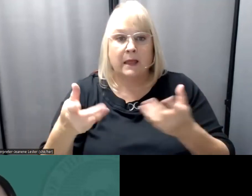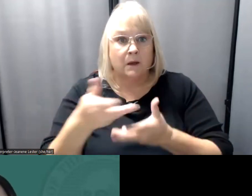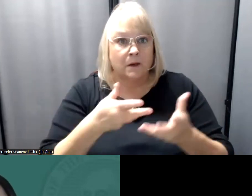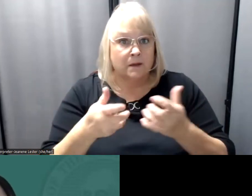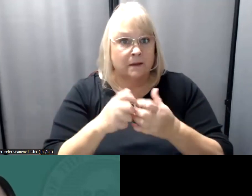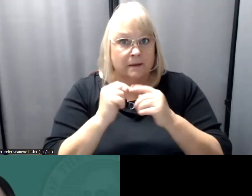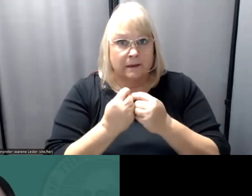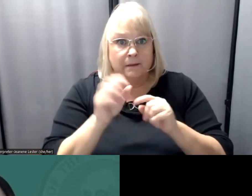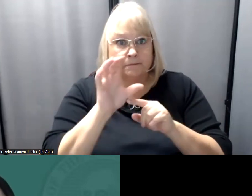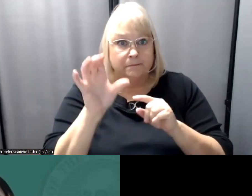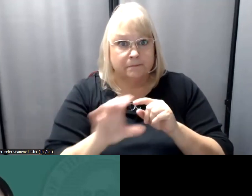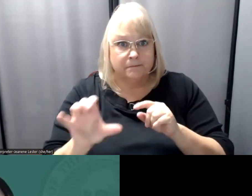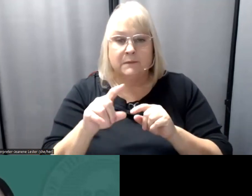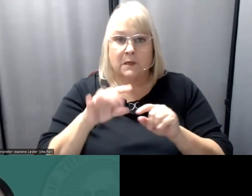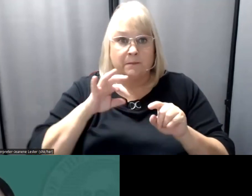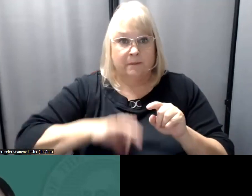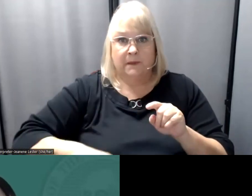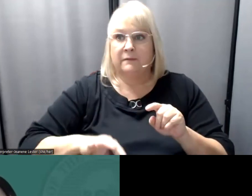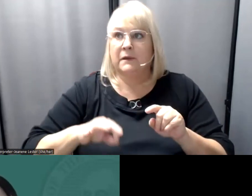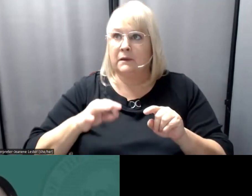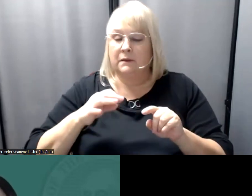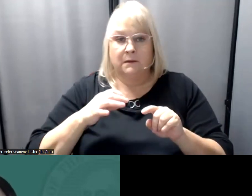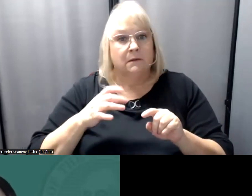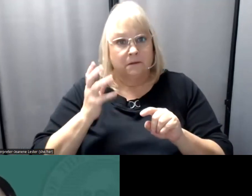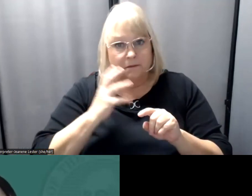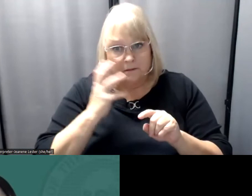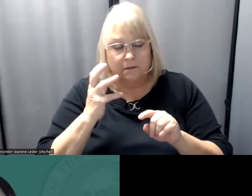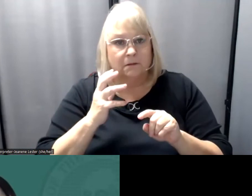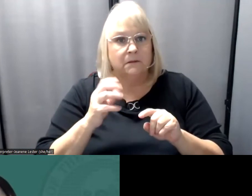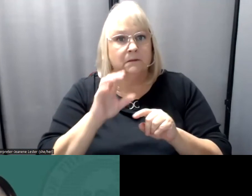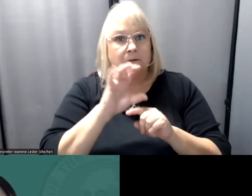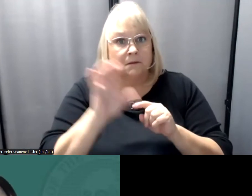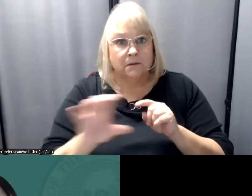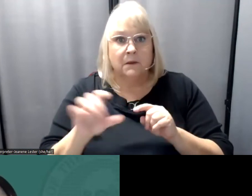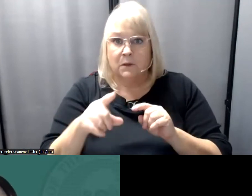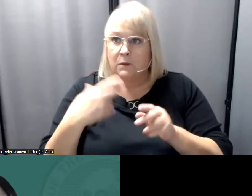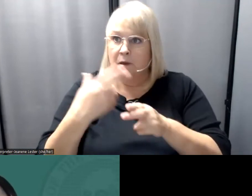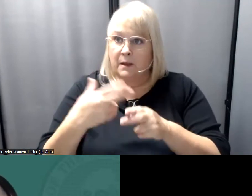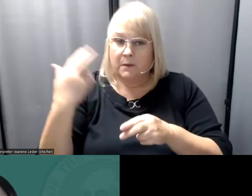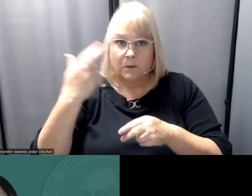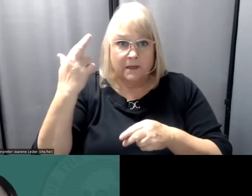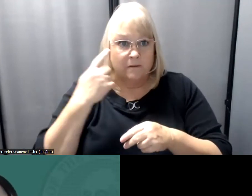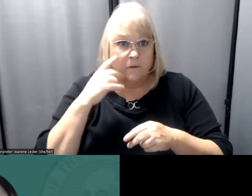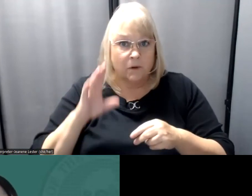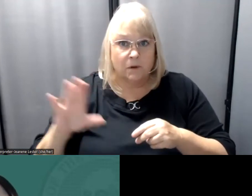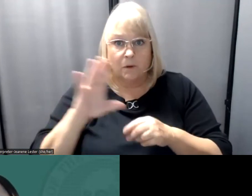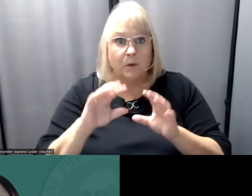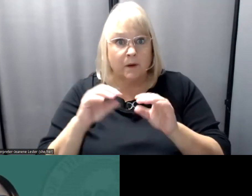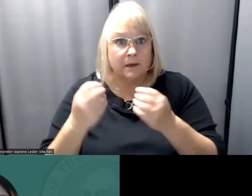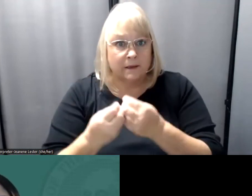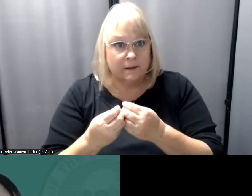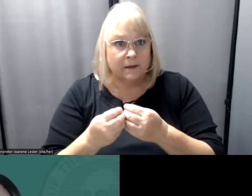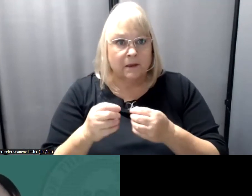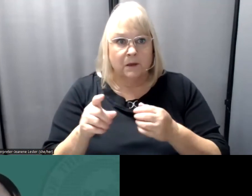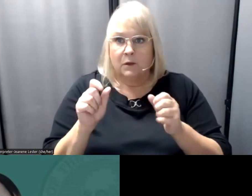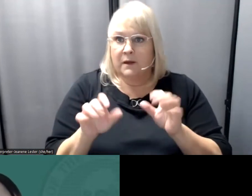There's been a lot of good from that. People, and you name the reasons for your organization. You can